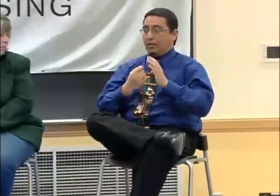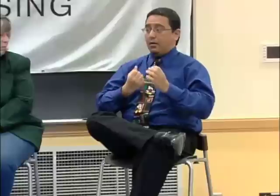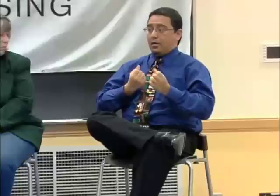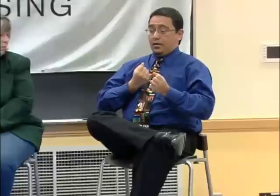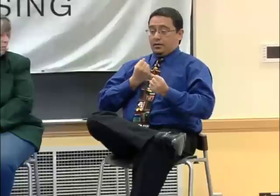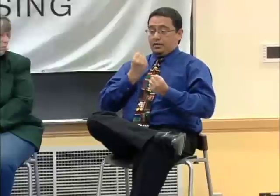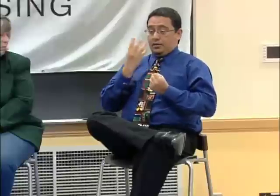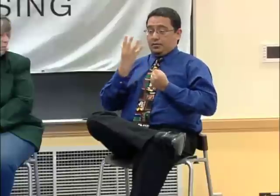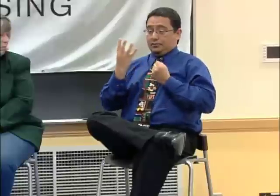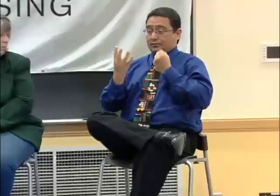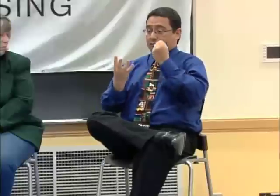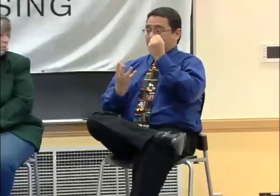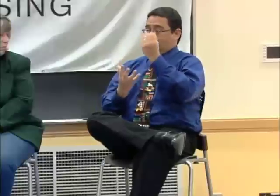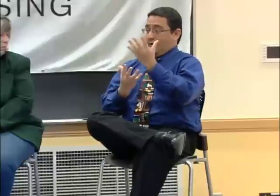That's an example.